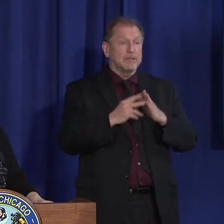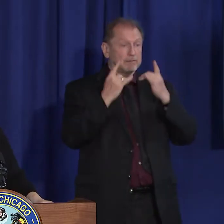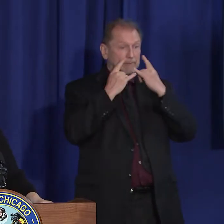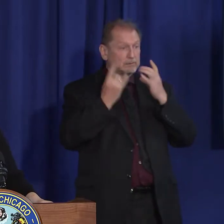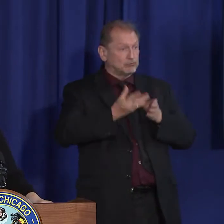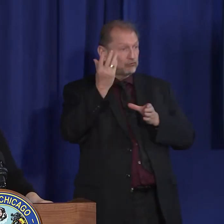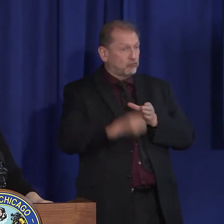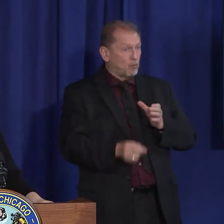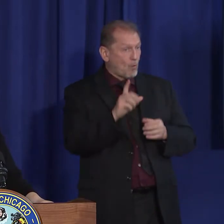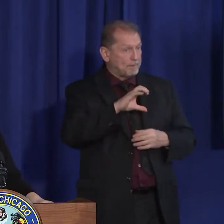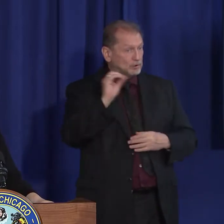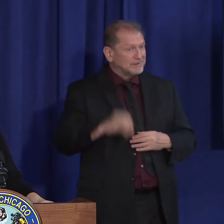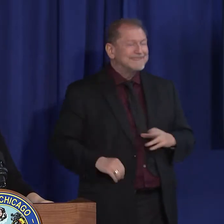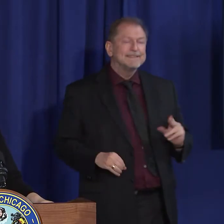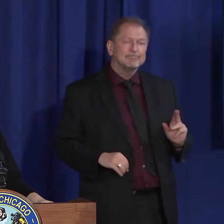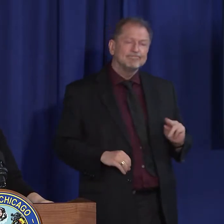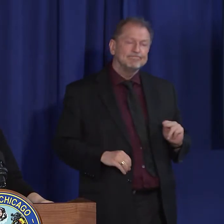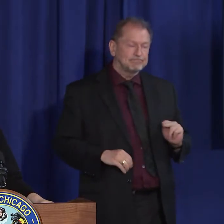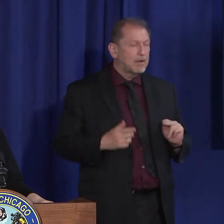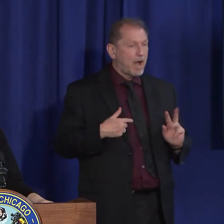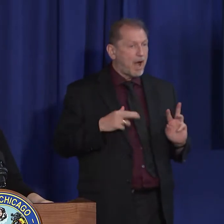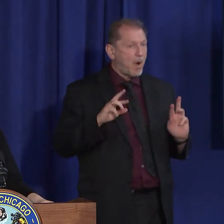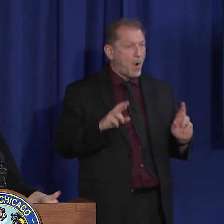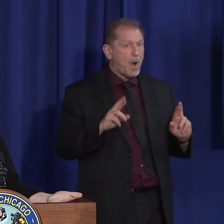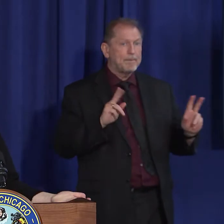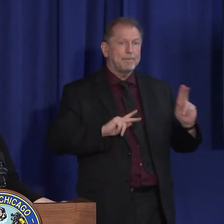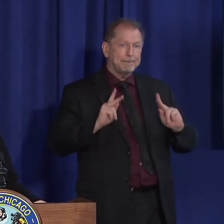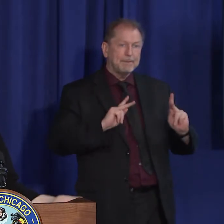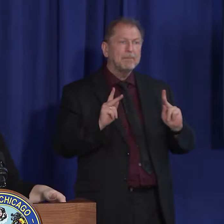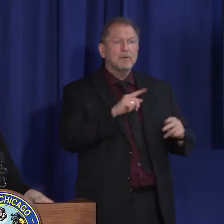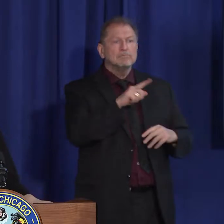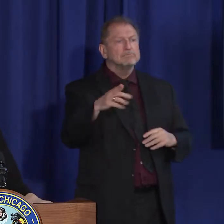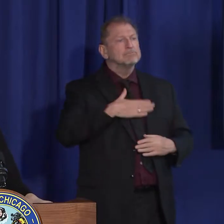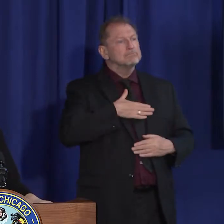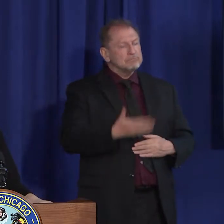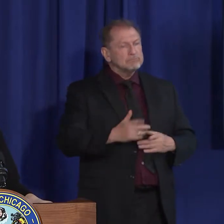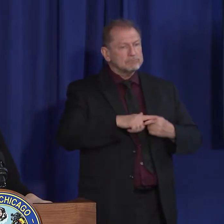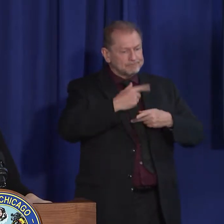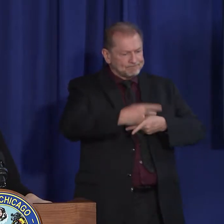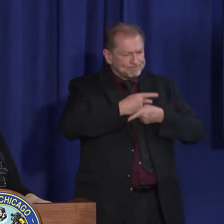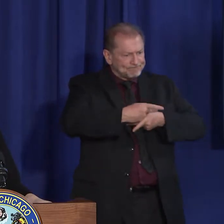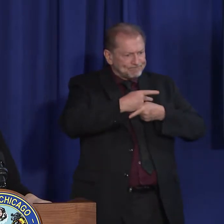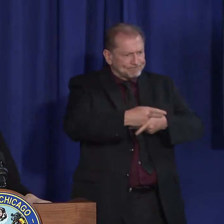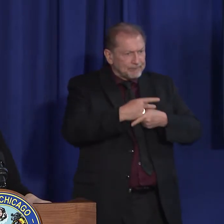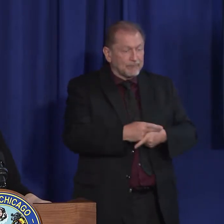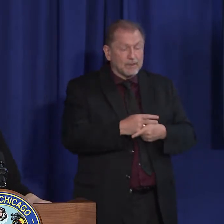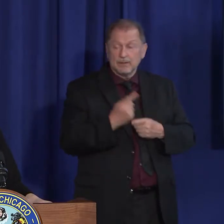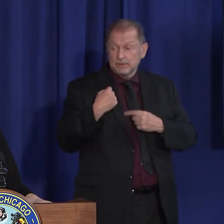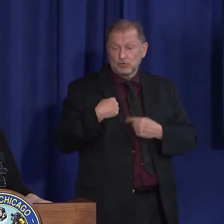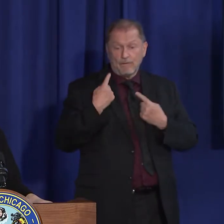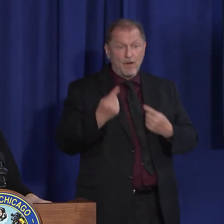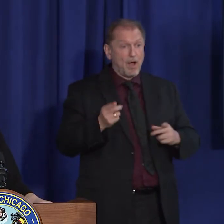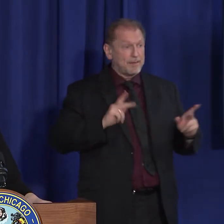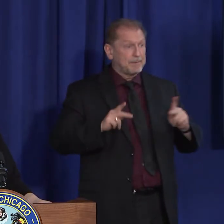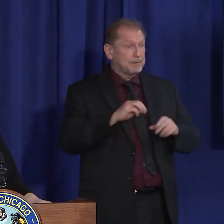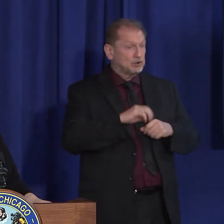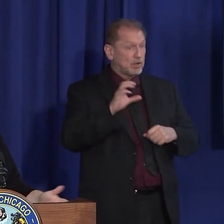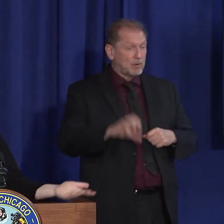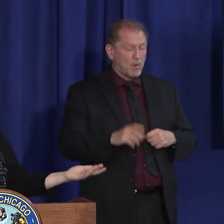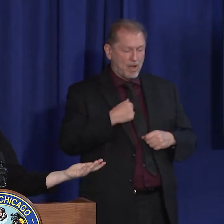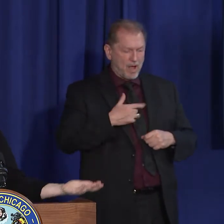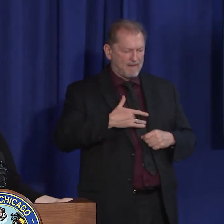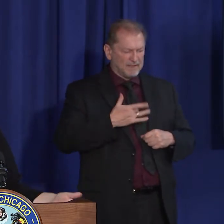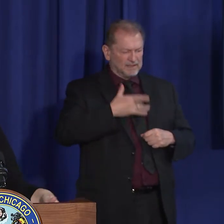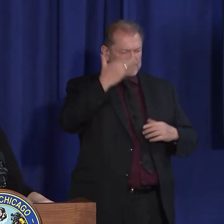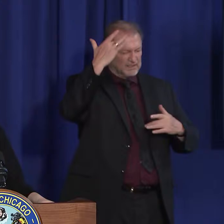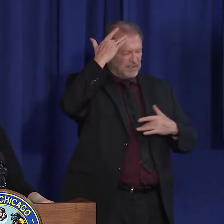masks of any kind. I hope that people will continue to take the care that we've seen Chicagoans do well with. Staying home when you're sick is